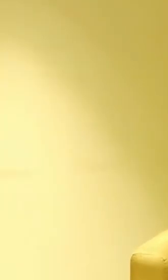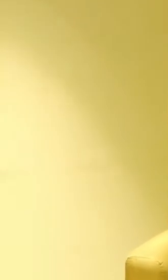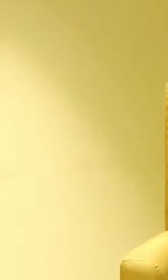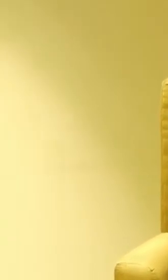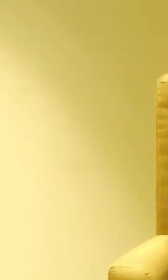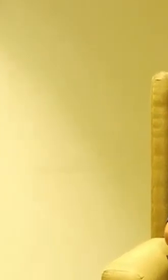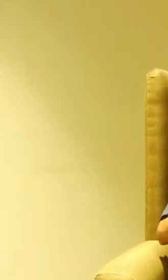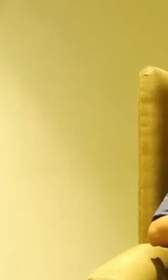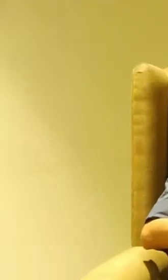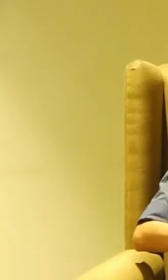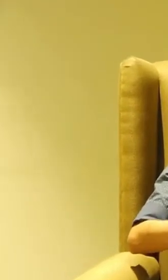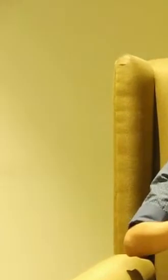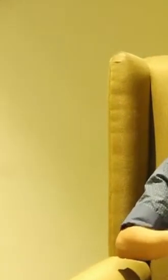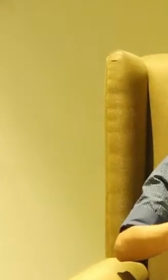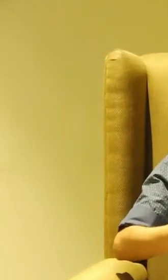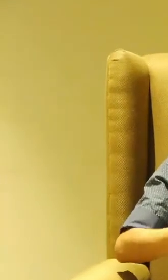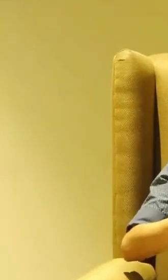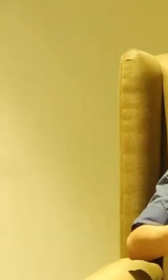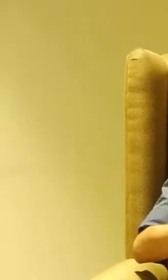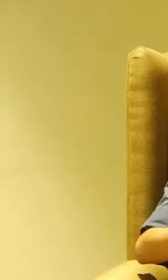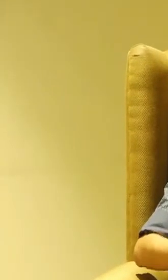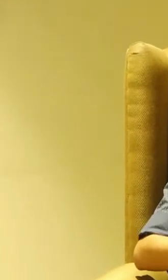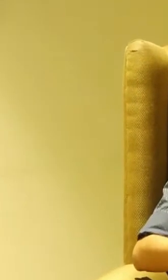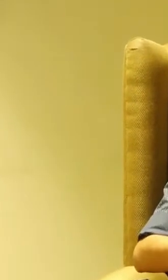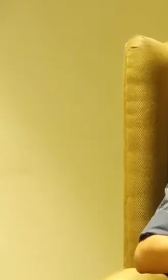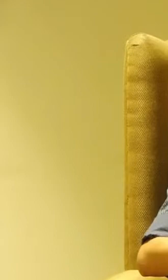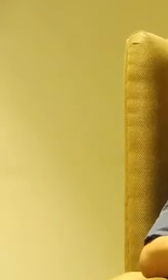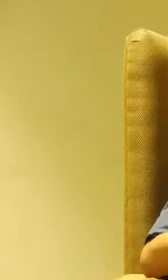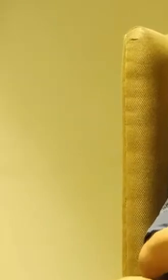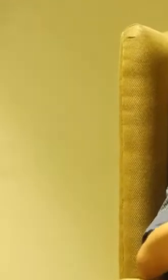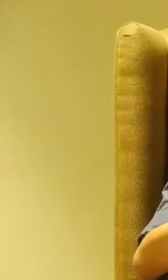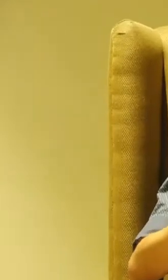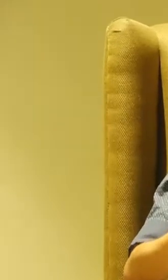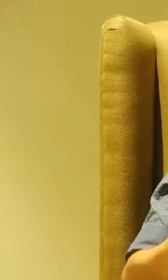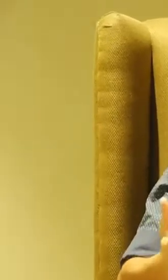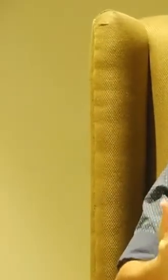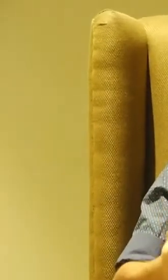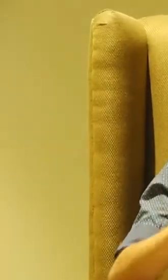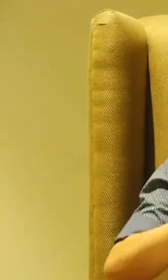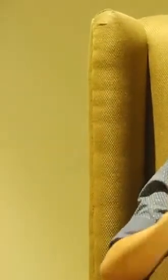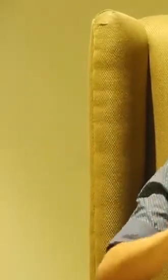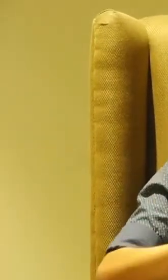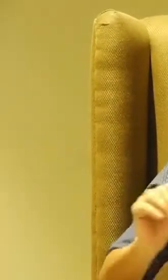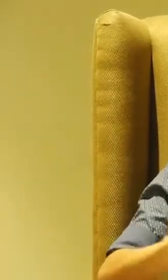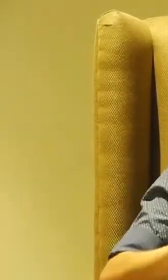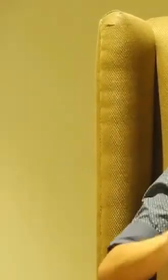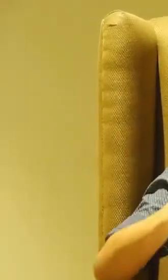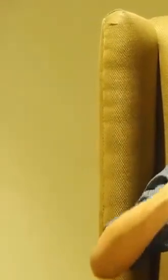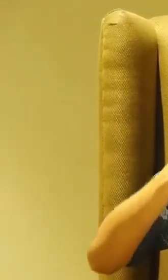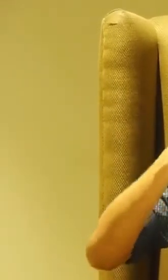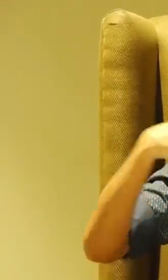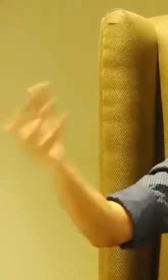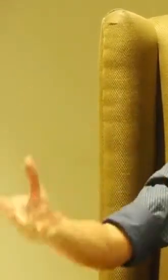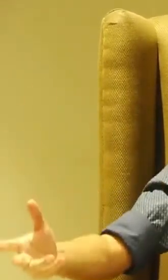21. But I wanted you to give us a little bit of an idea about when you compare Article 21's text and